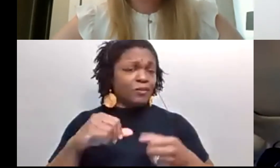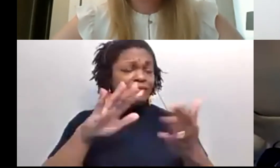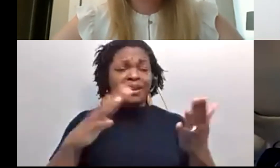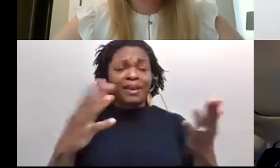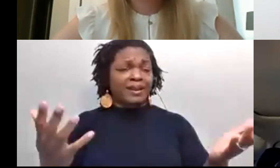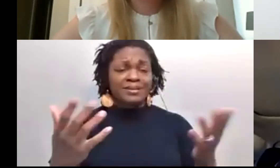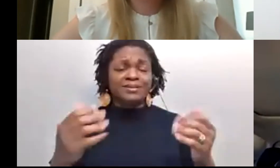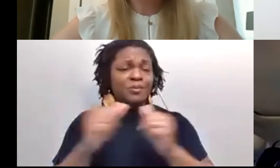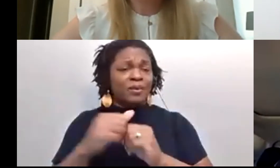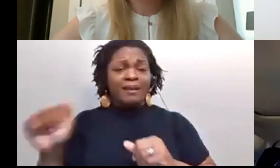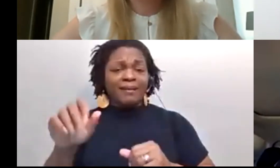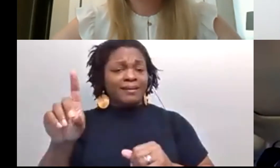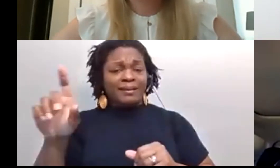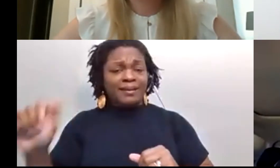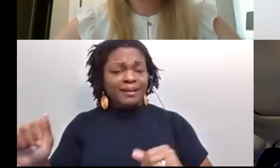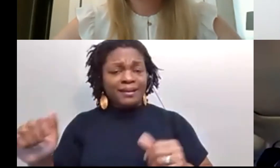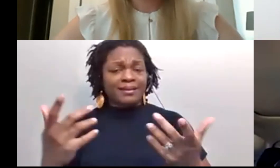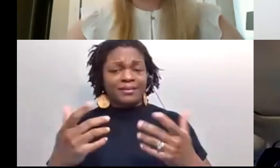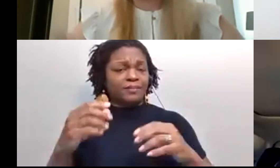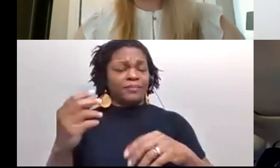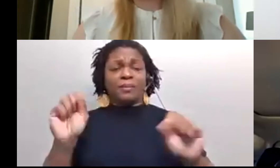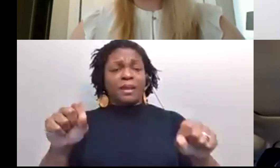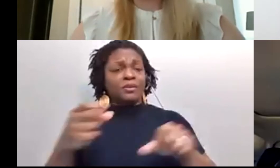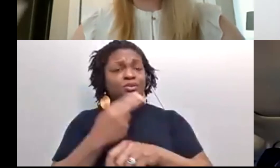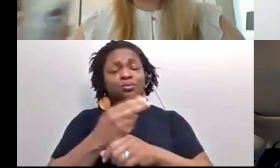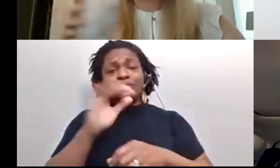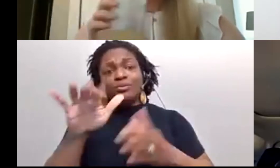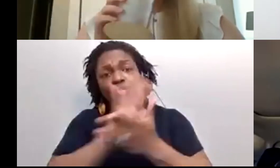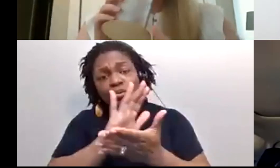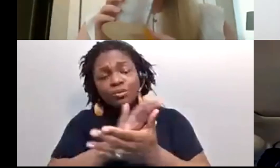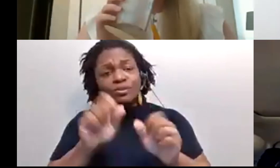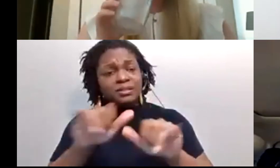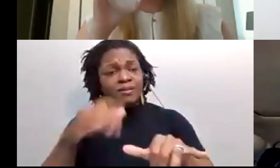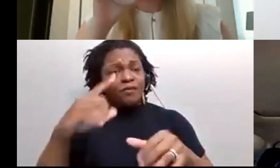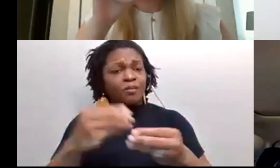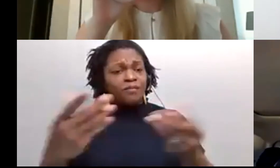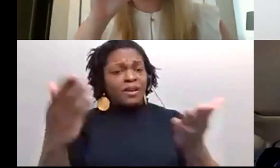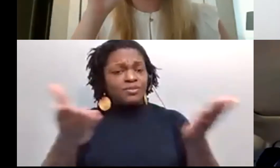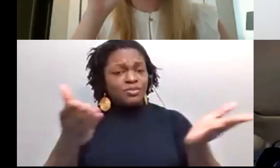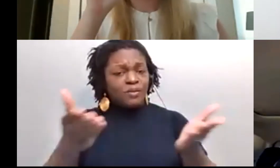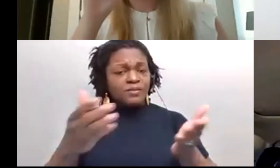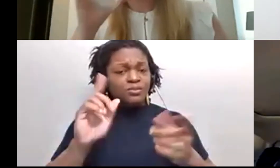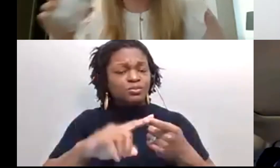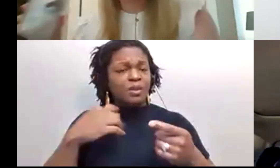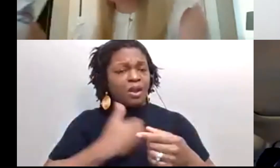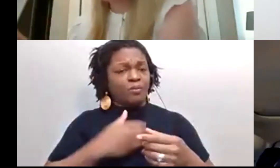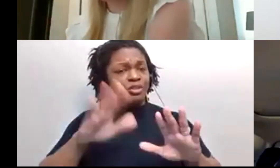to ABA, being able to be in the school system to provide service to our children. And so in